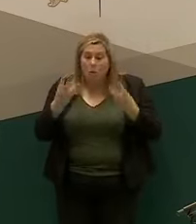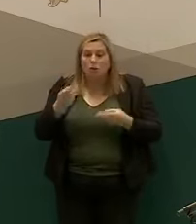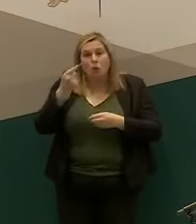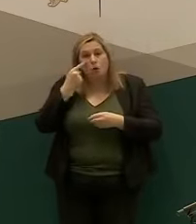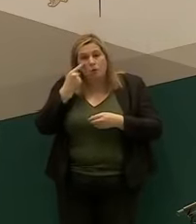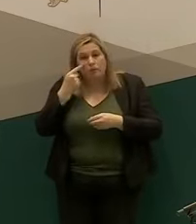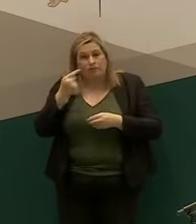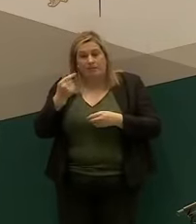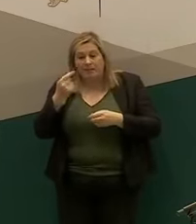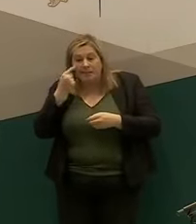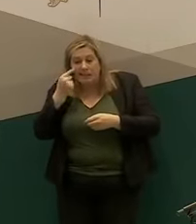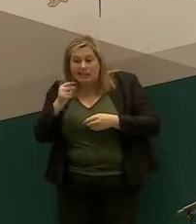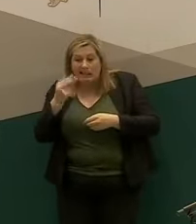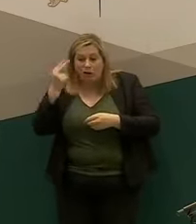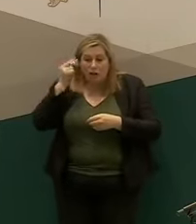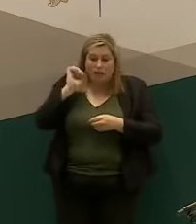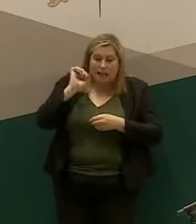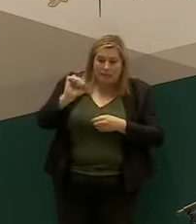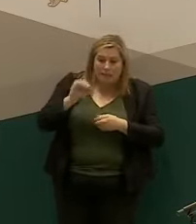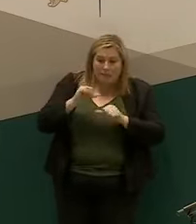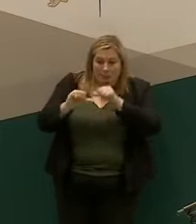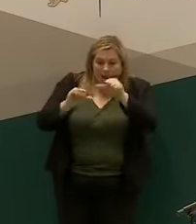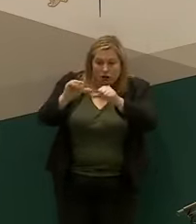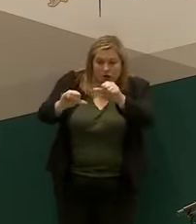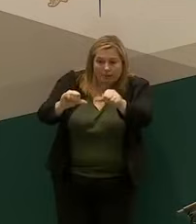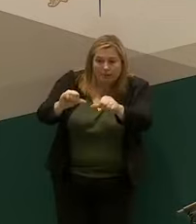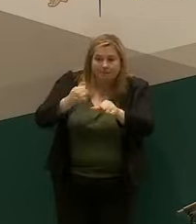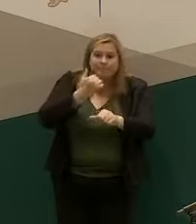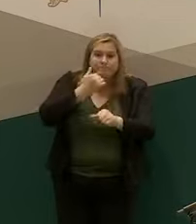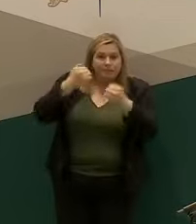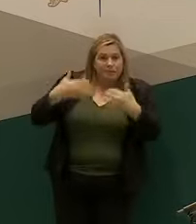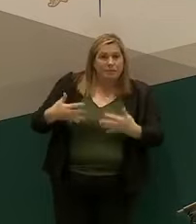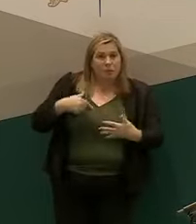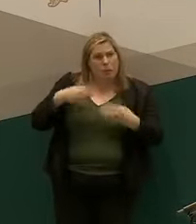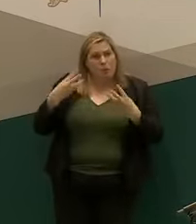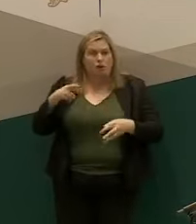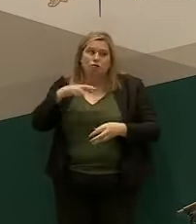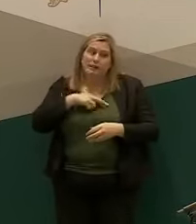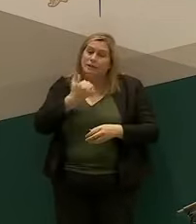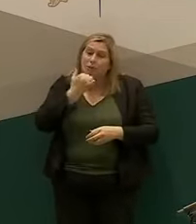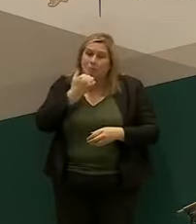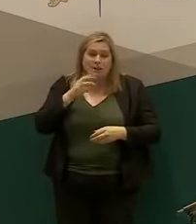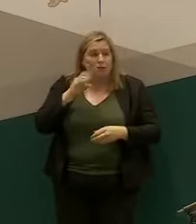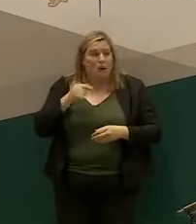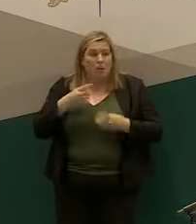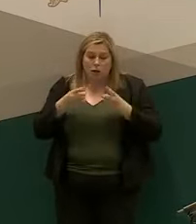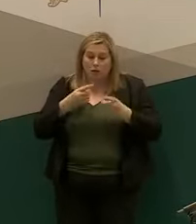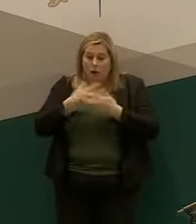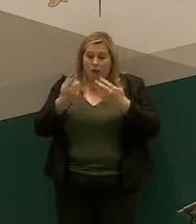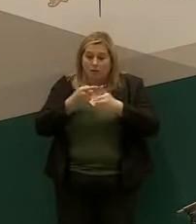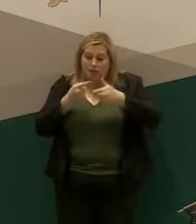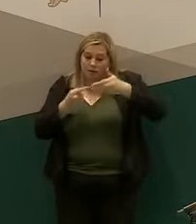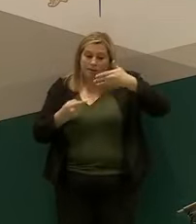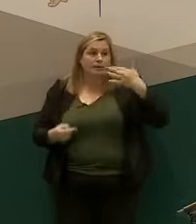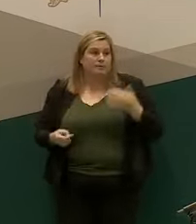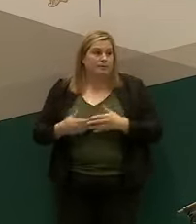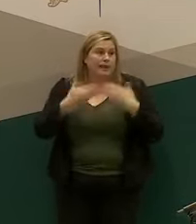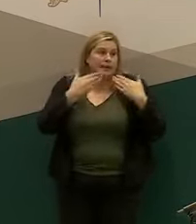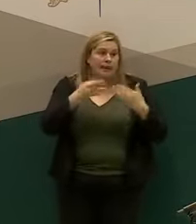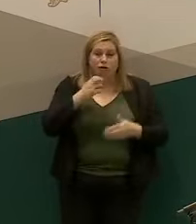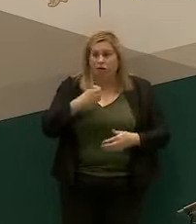pattern of mortality as well as we possibly can. That's why we're pursuing all of these different measures. Thanks,